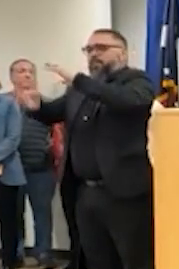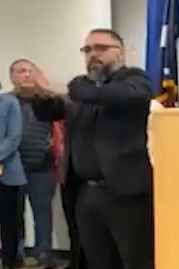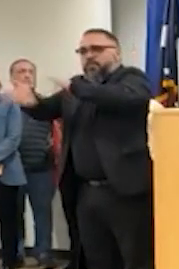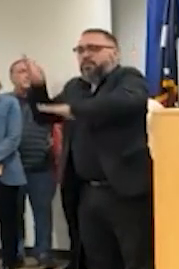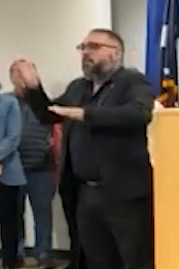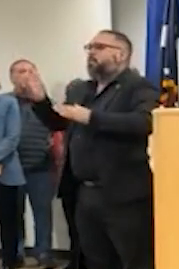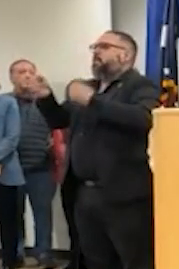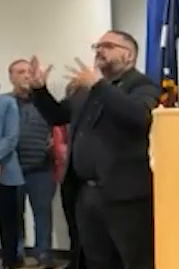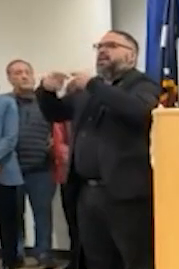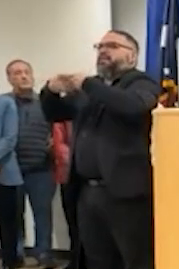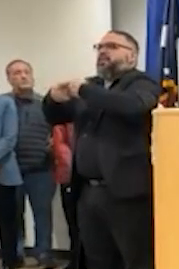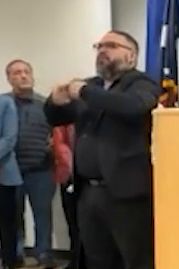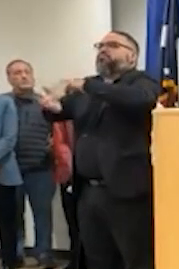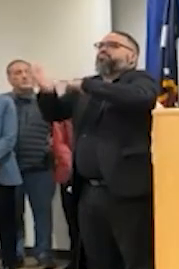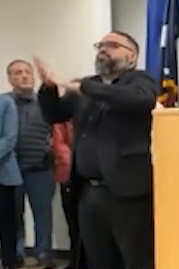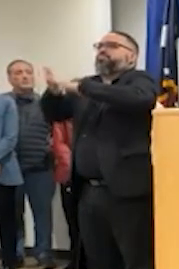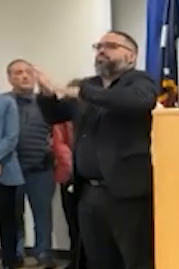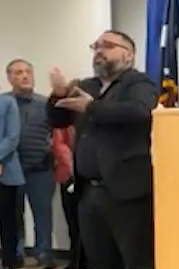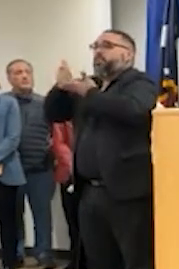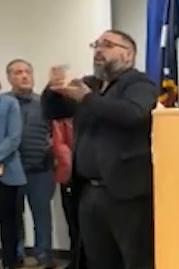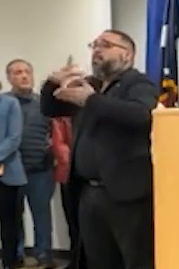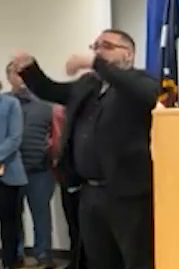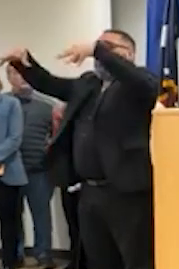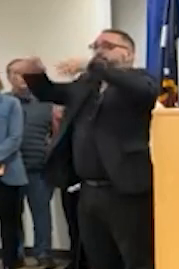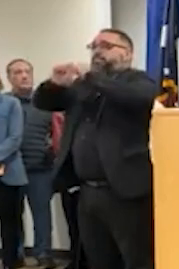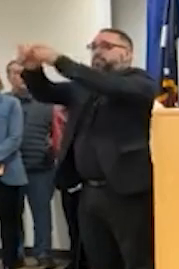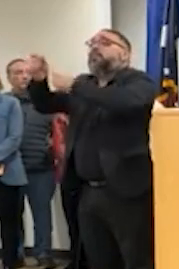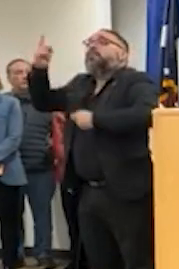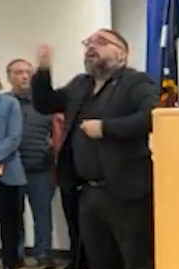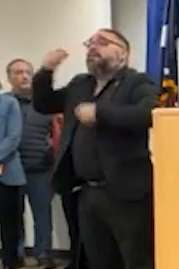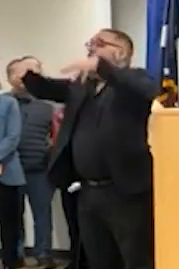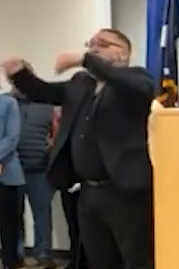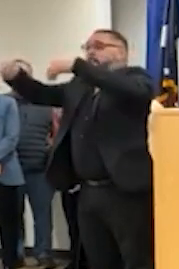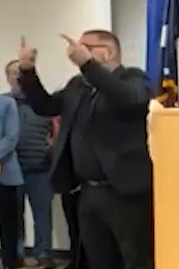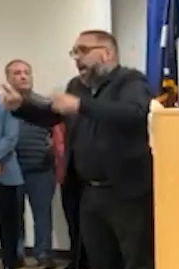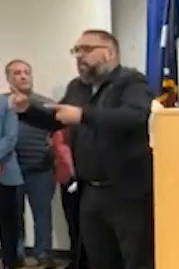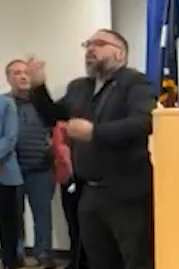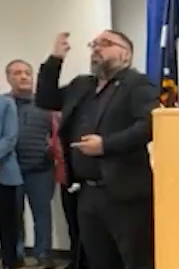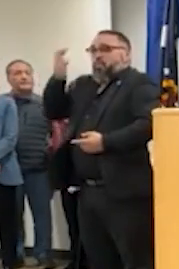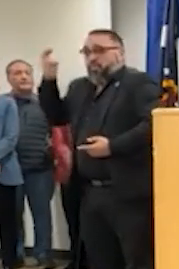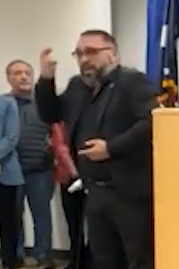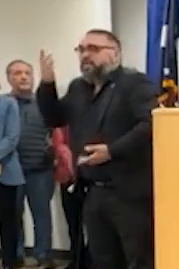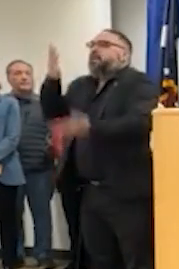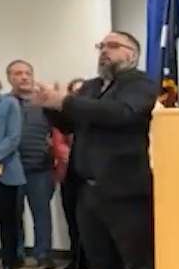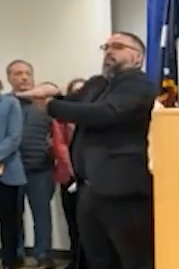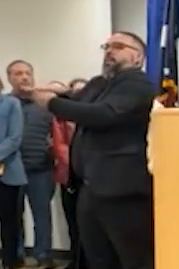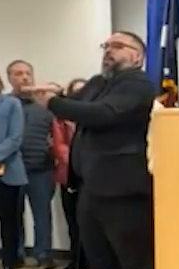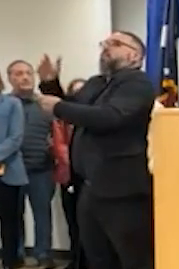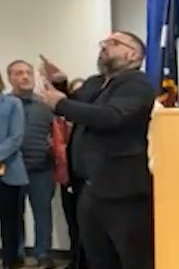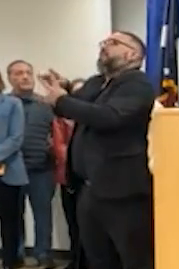plenty of generation to keep the lights on. If you have an outage, the likelihood is it will be a localized outage due to wind